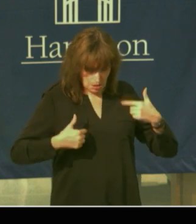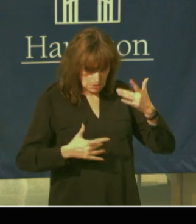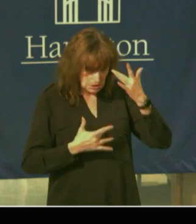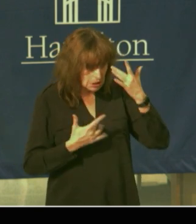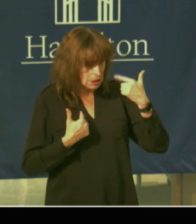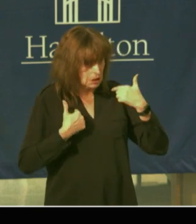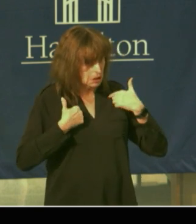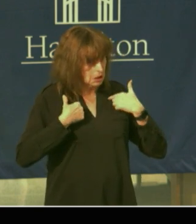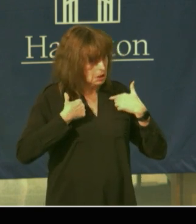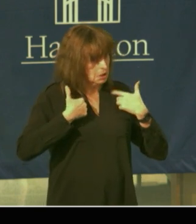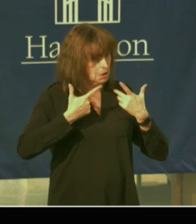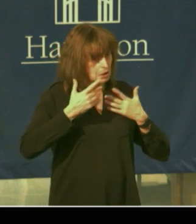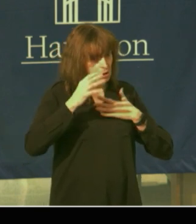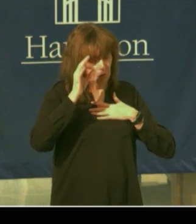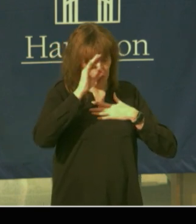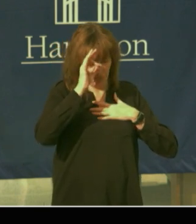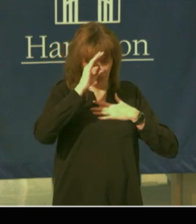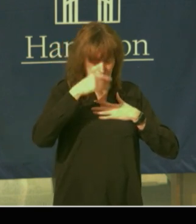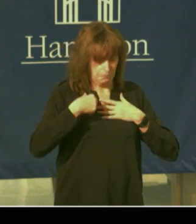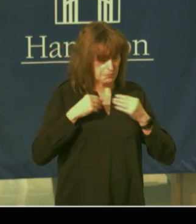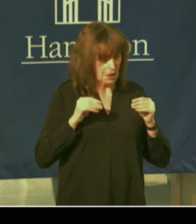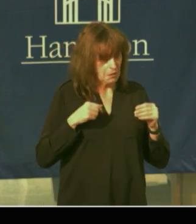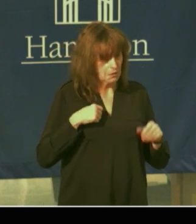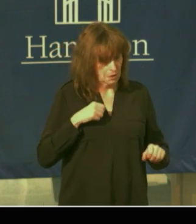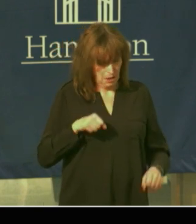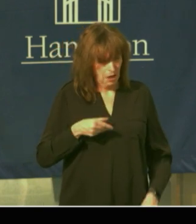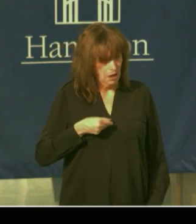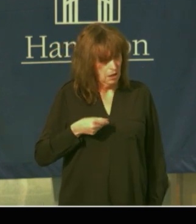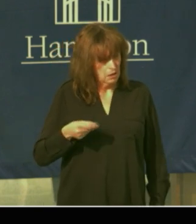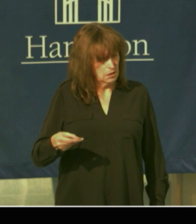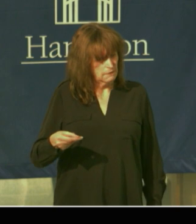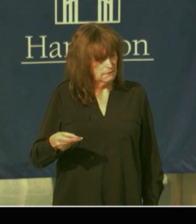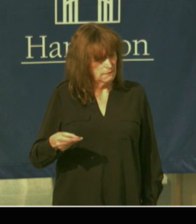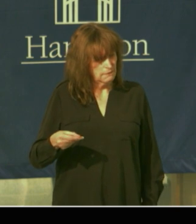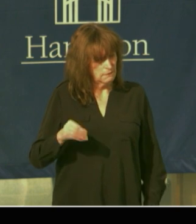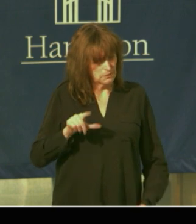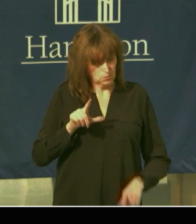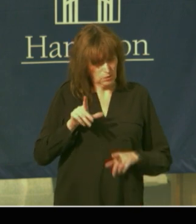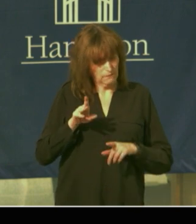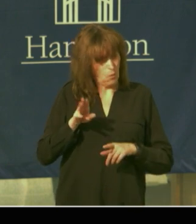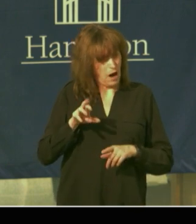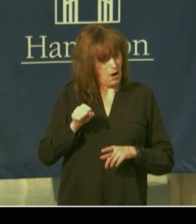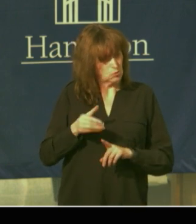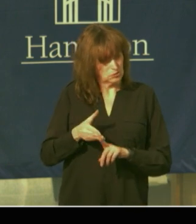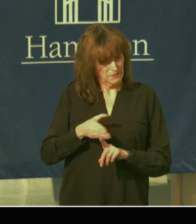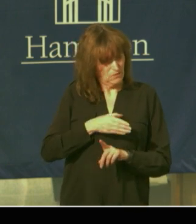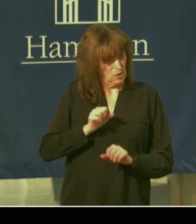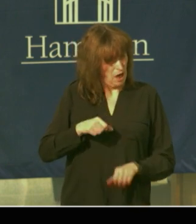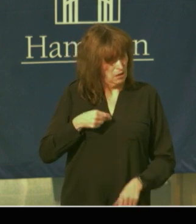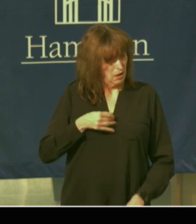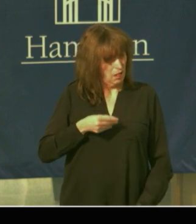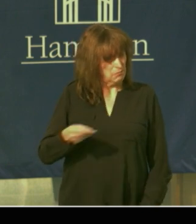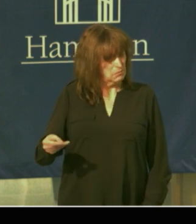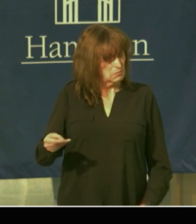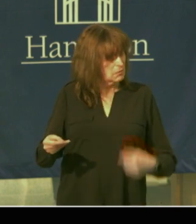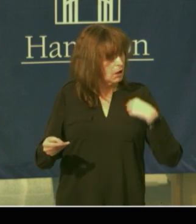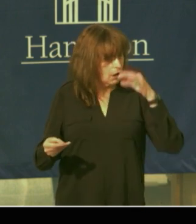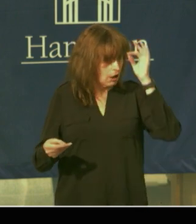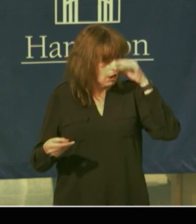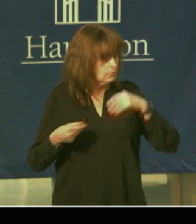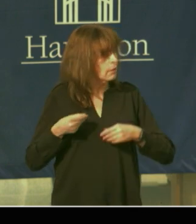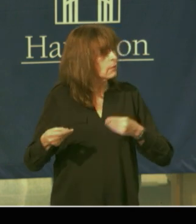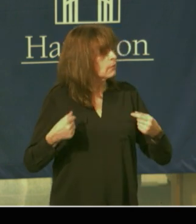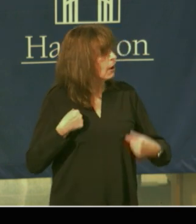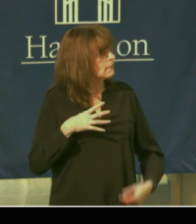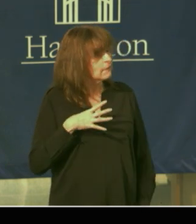it to somebody else. So you feel perfectly and well. You're moving around. You're doing what you regularly do. But oh, by the way, all those people that you